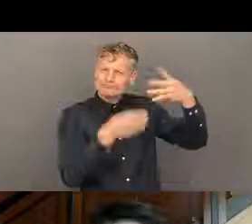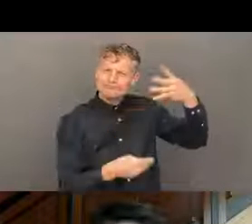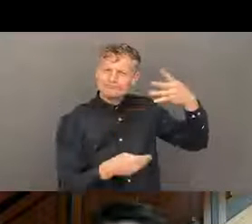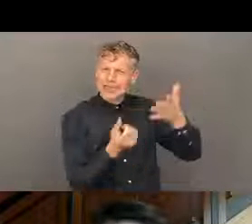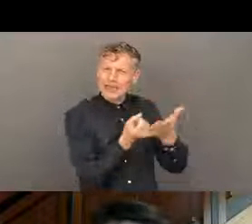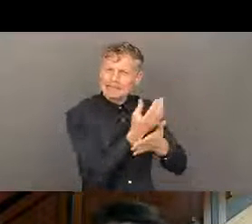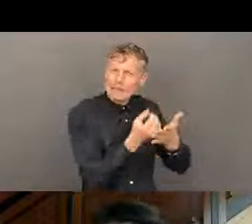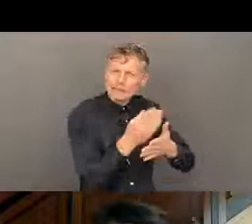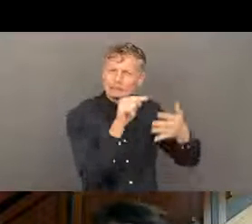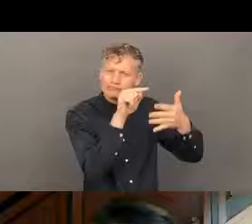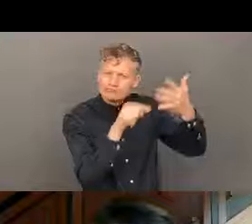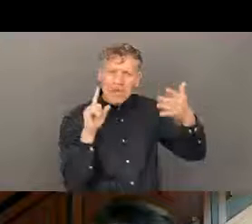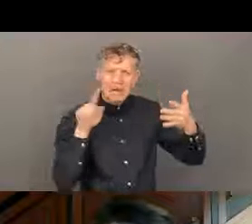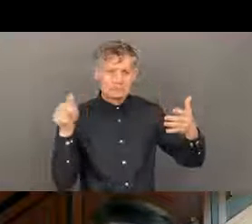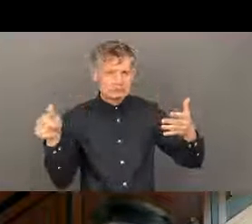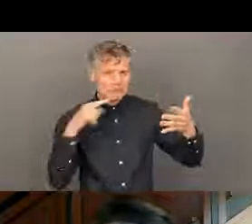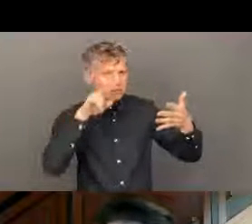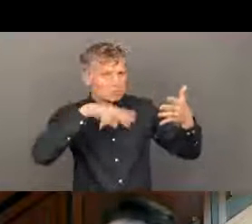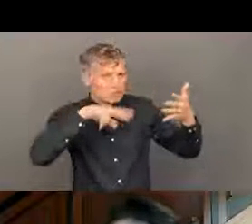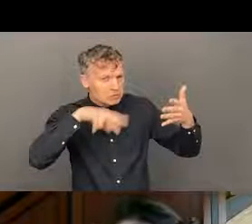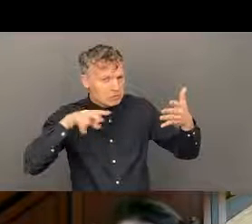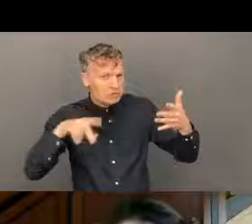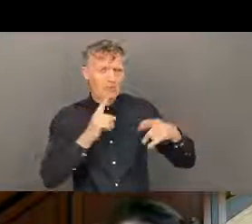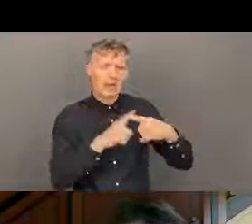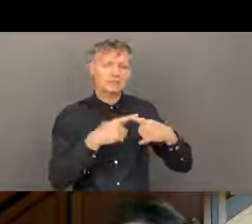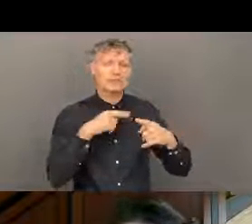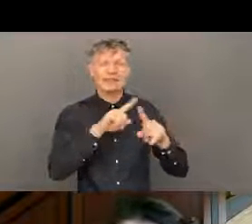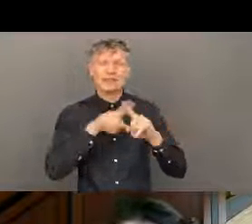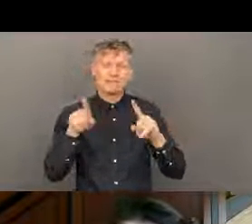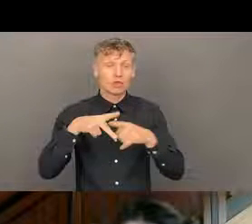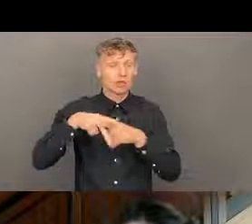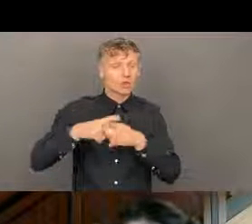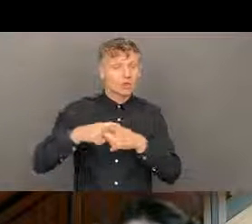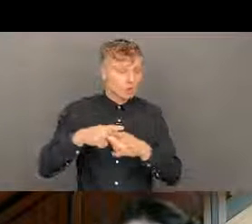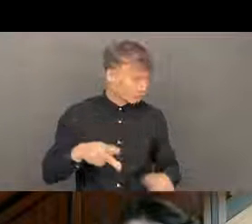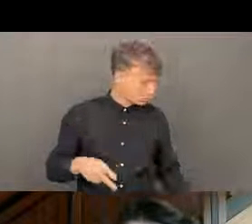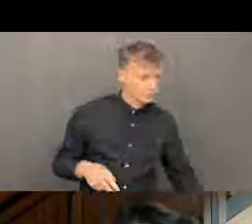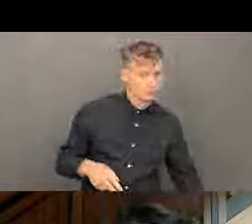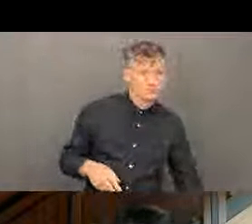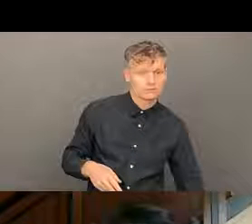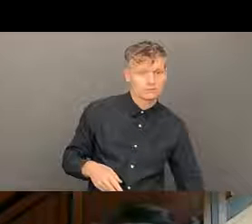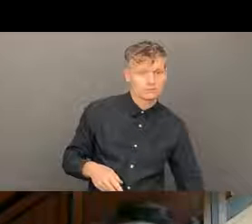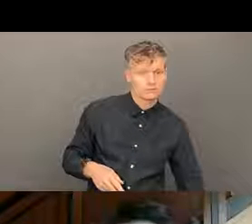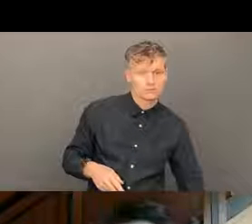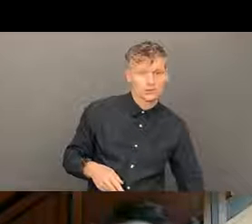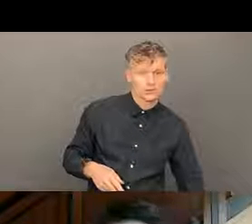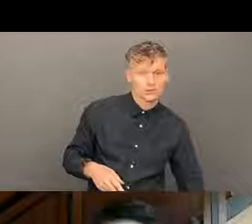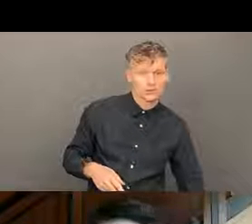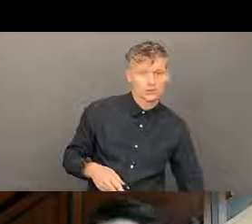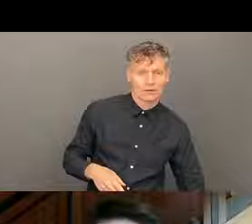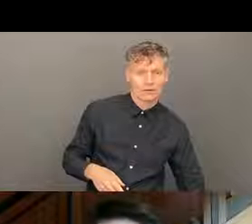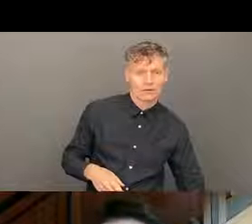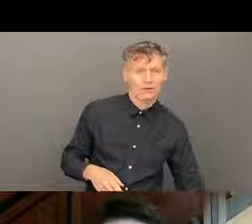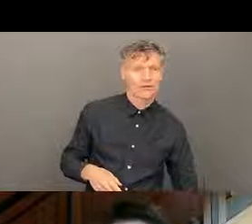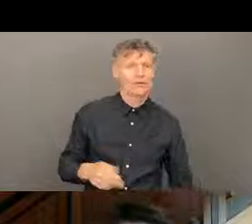some inclusive tools like captioning function. This was very, very important, and we proposed some